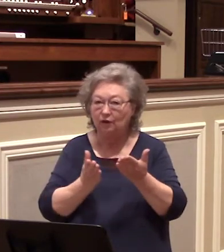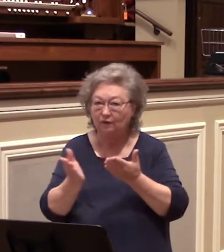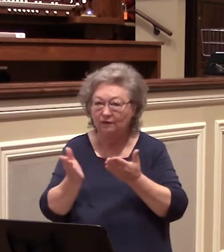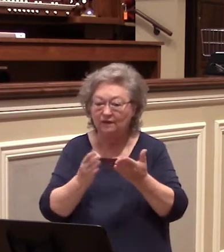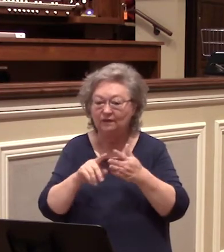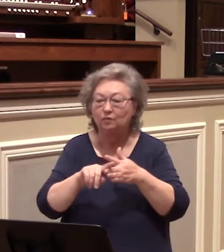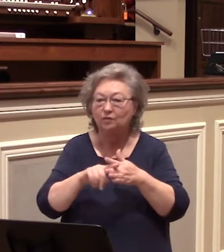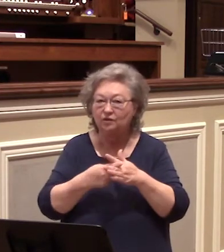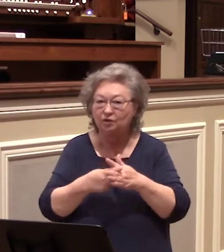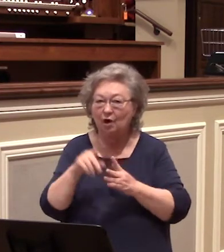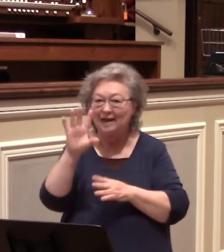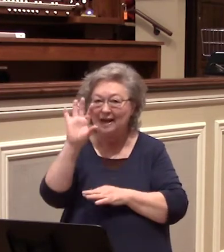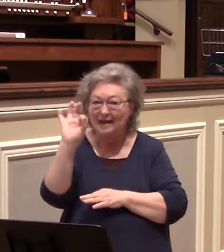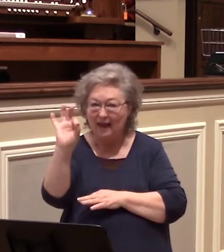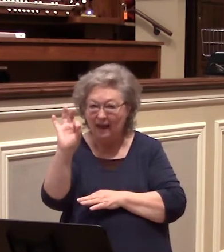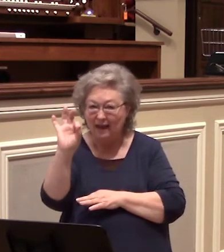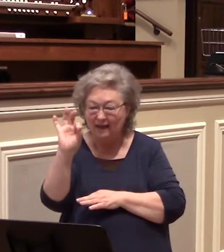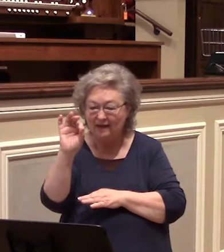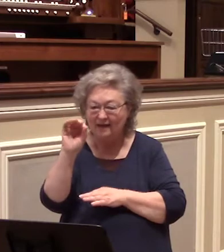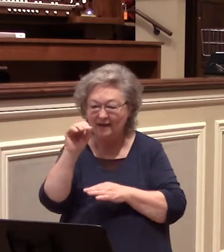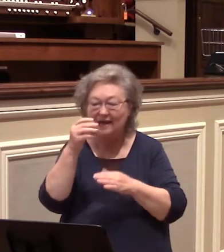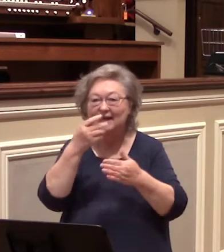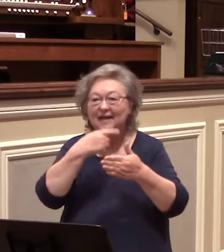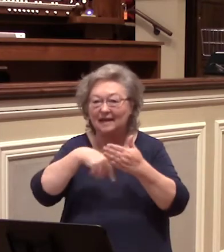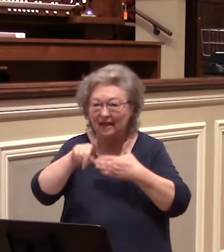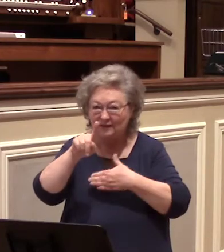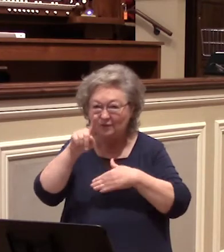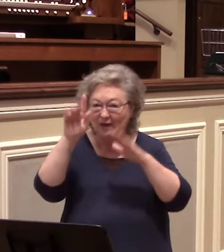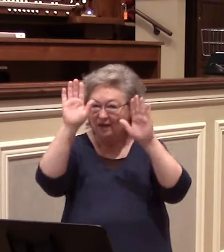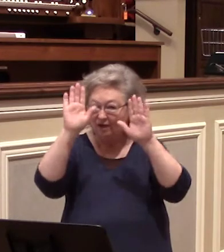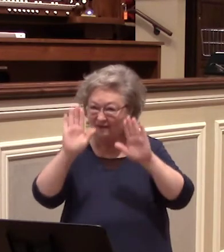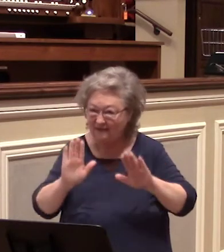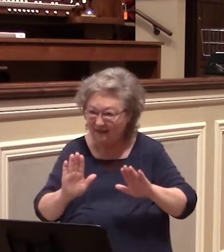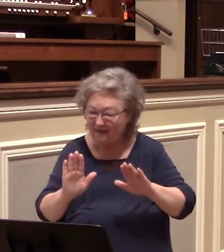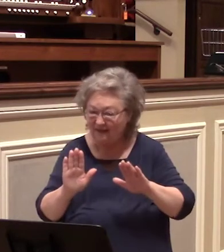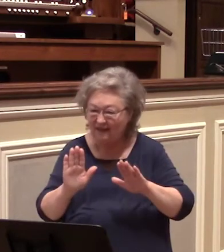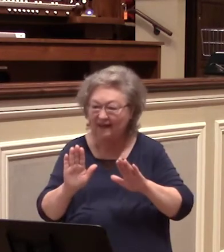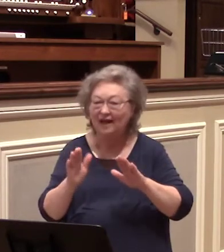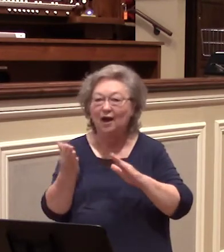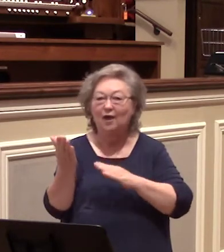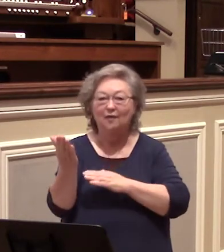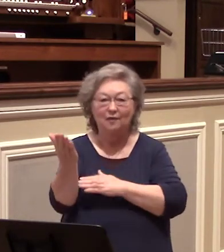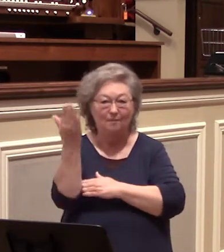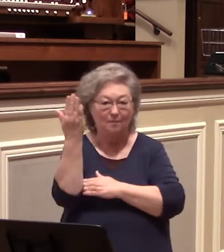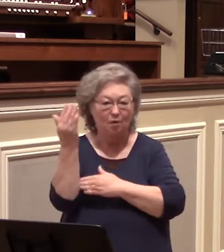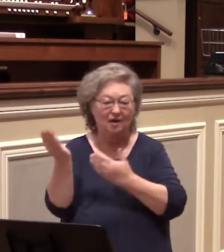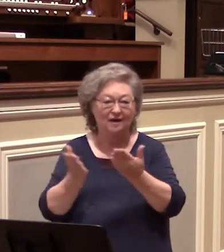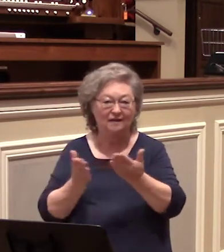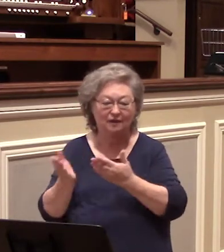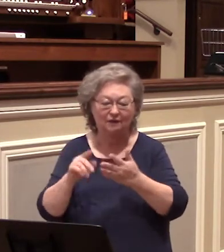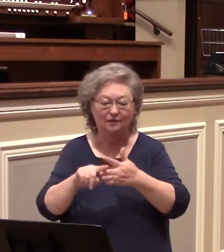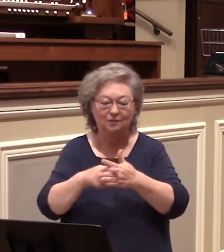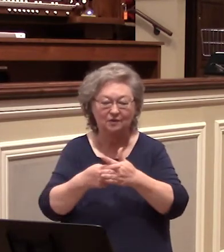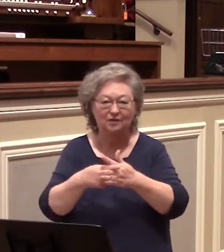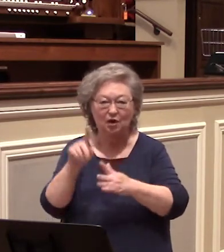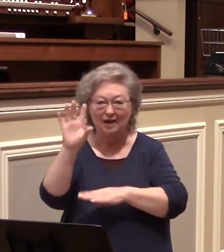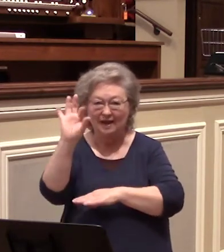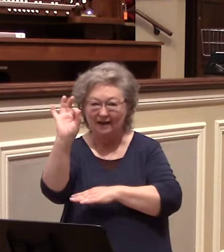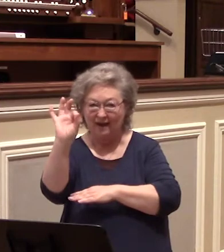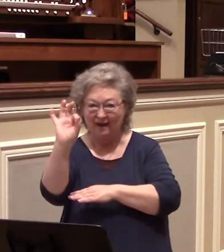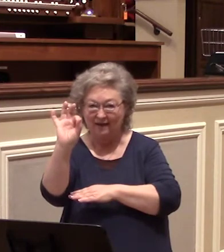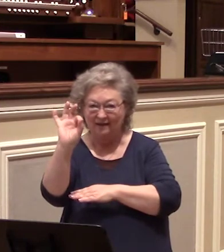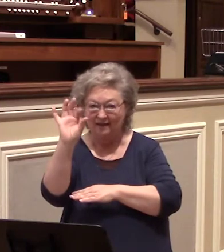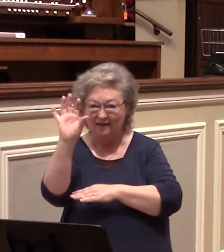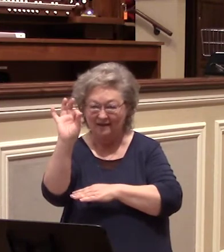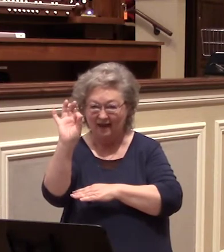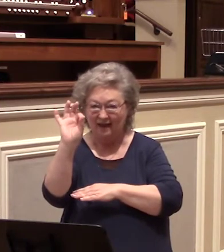9 o'clock. Say that with me. Next Sunday, the service will be at 9. You've got it, so don't